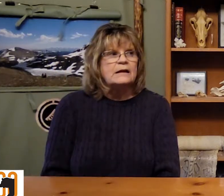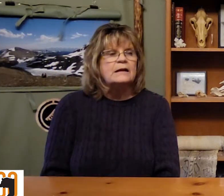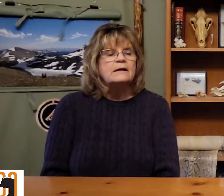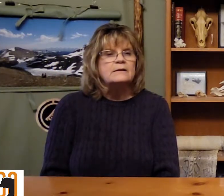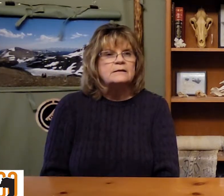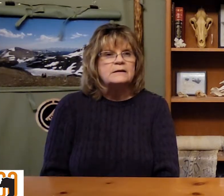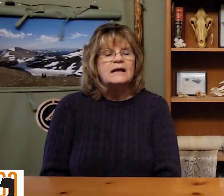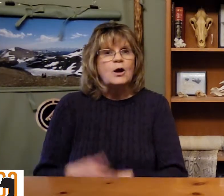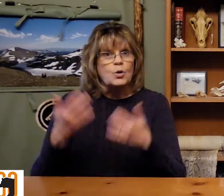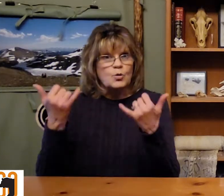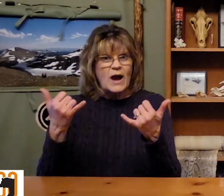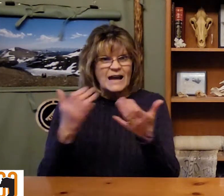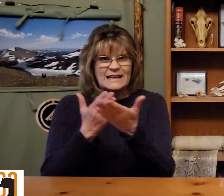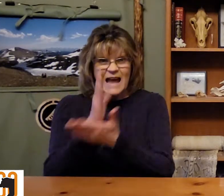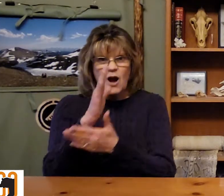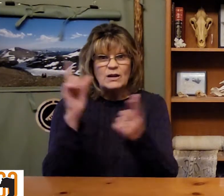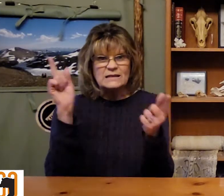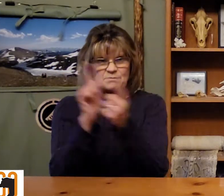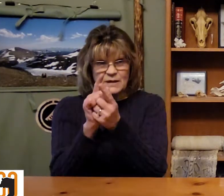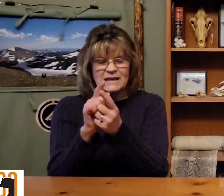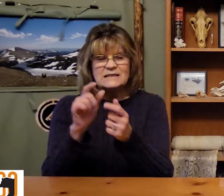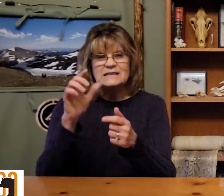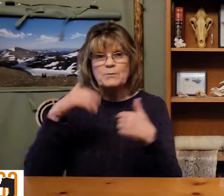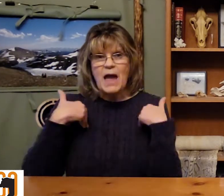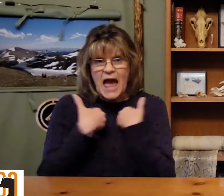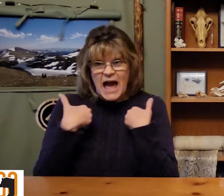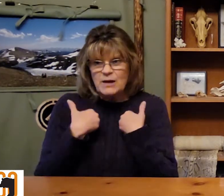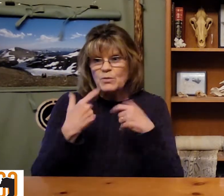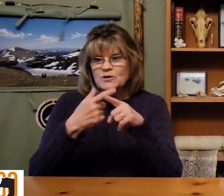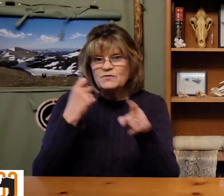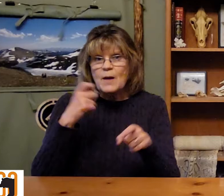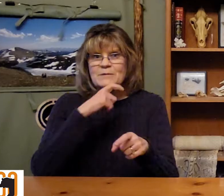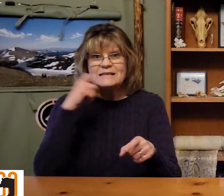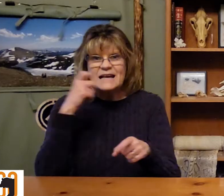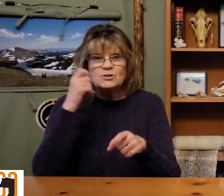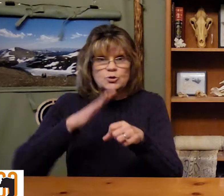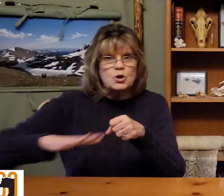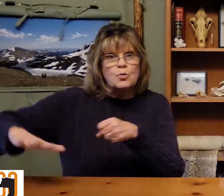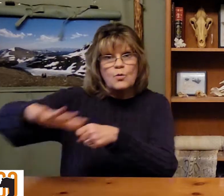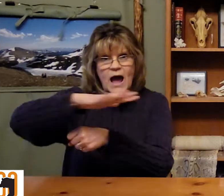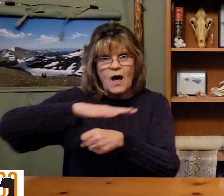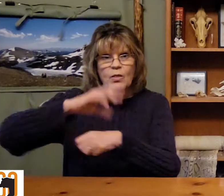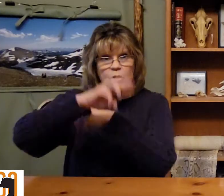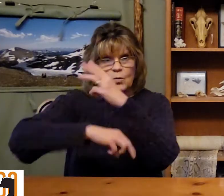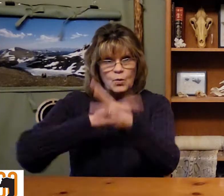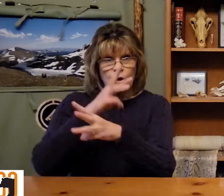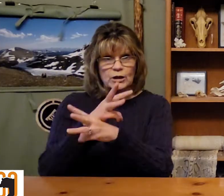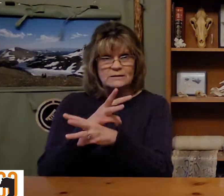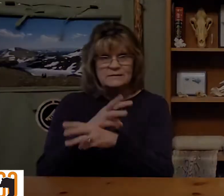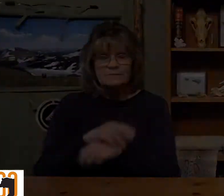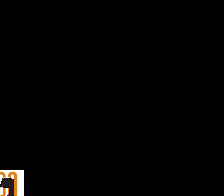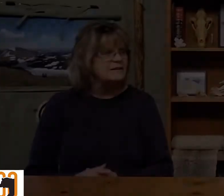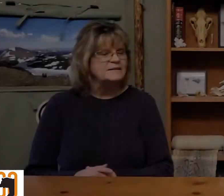All right, now let's meet some animal ambassadors from deserts around the world.